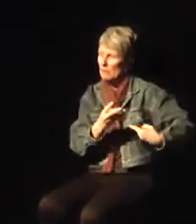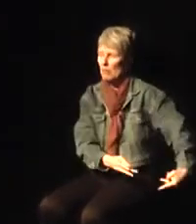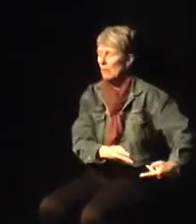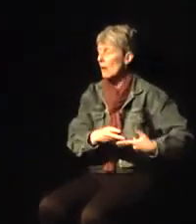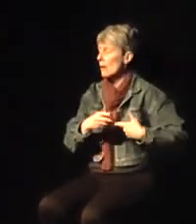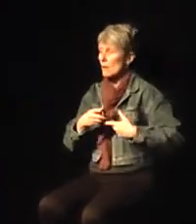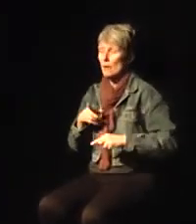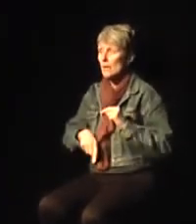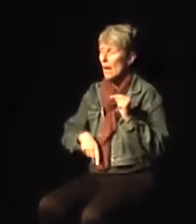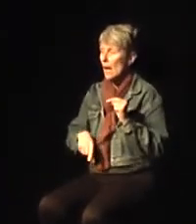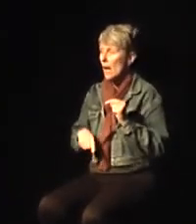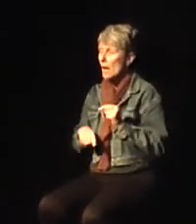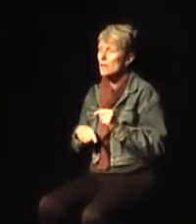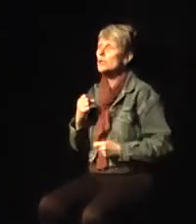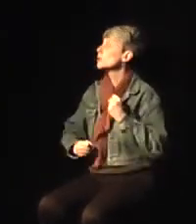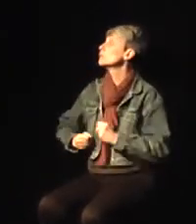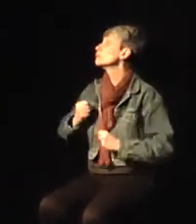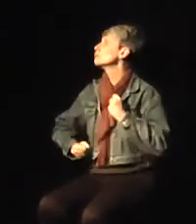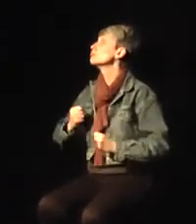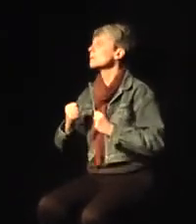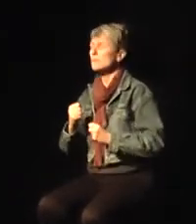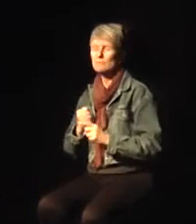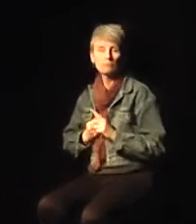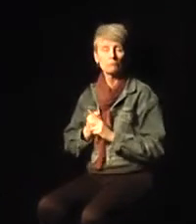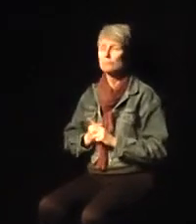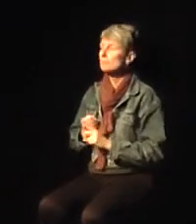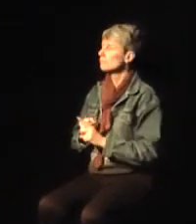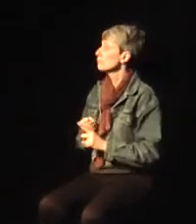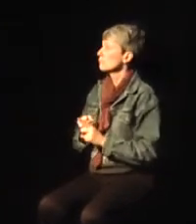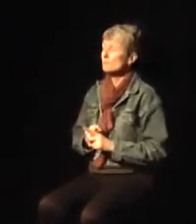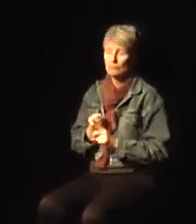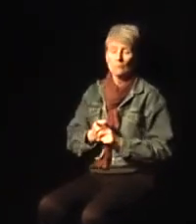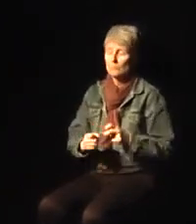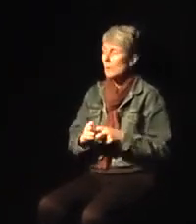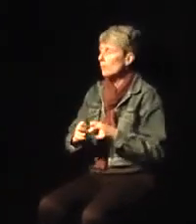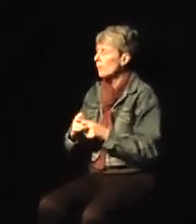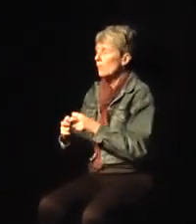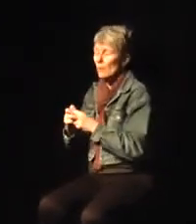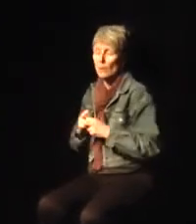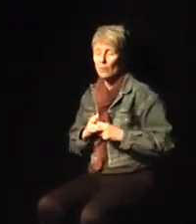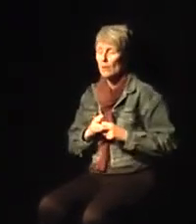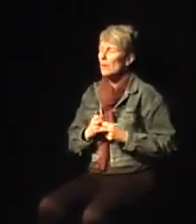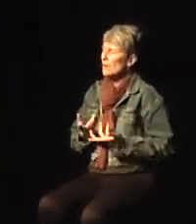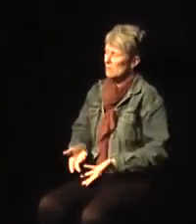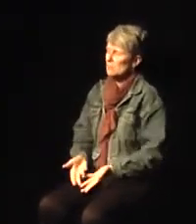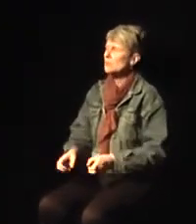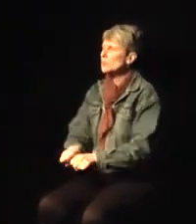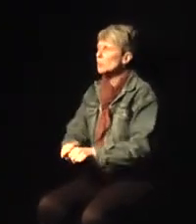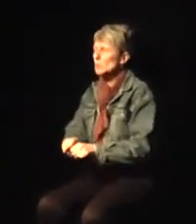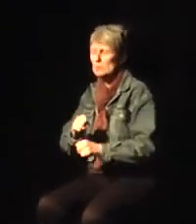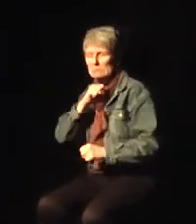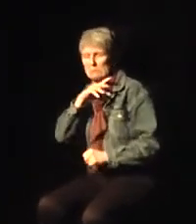I can't just run through this yard without a problem, without incident, that there has to be this. My shoes are muddy, my pants are